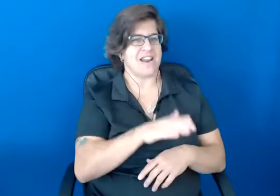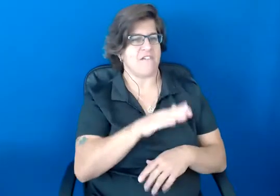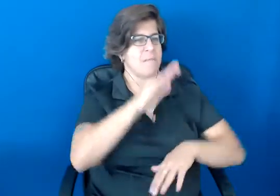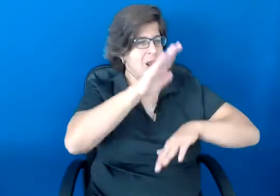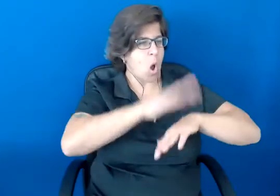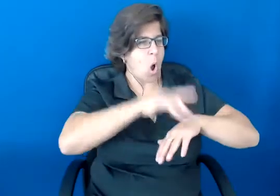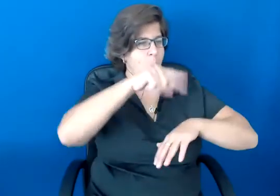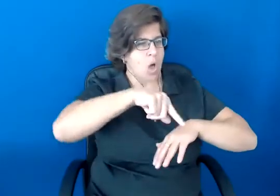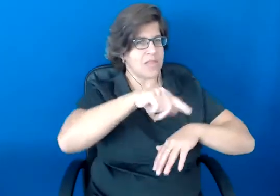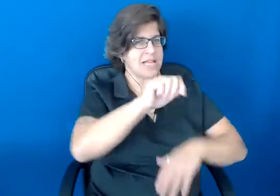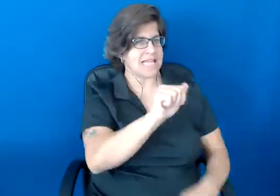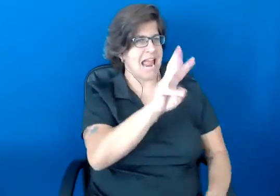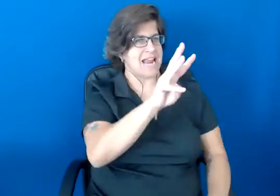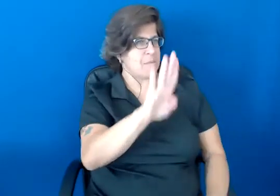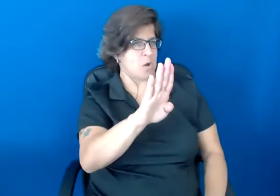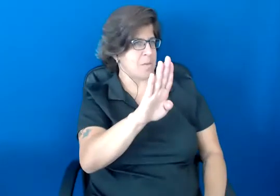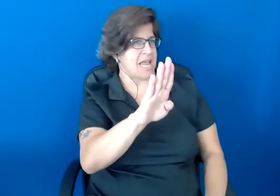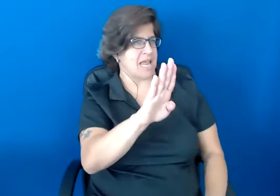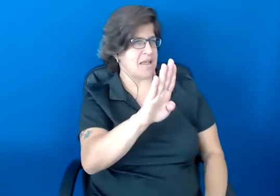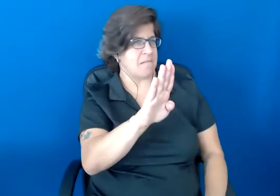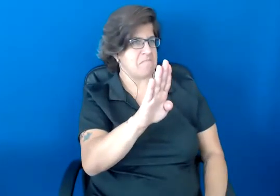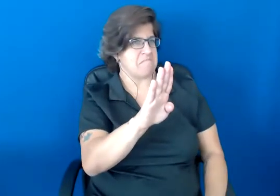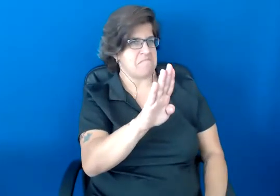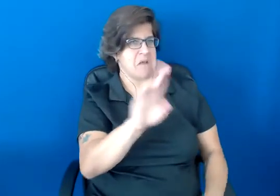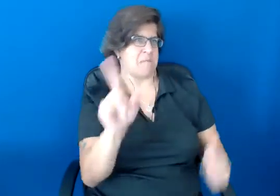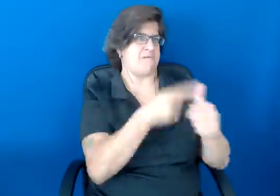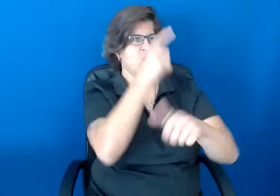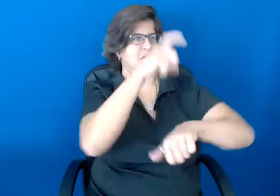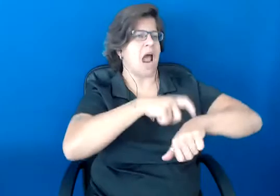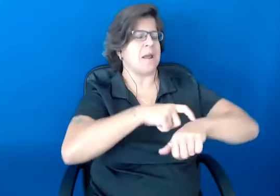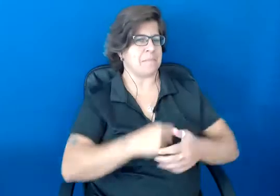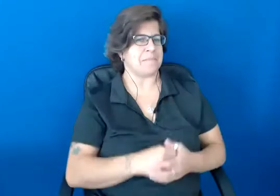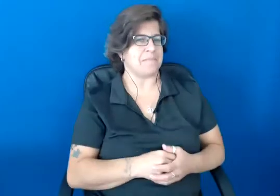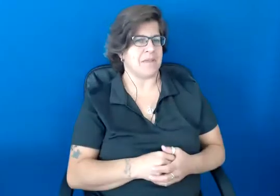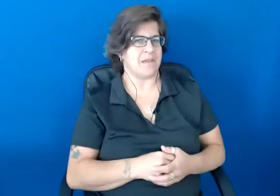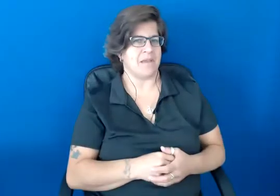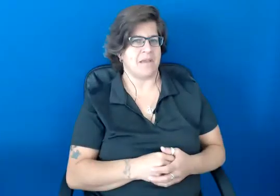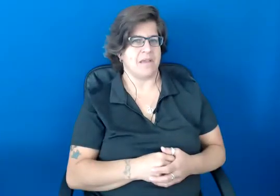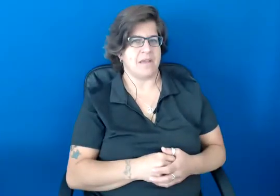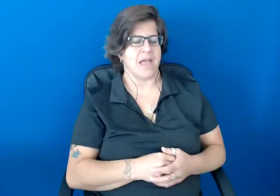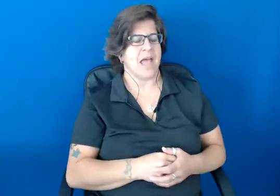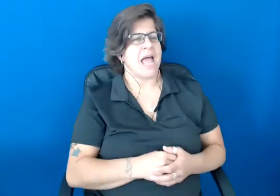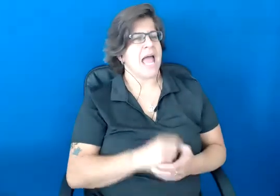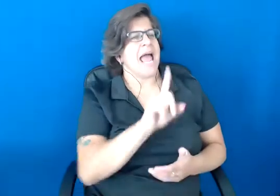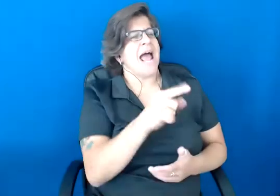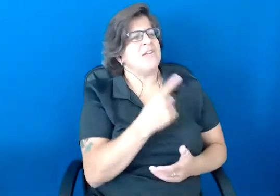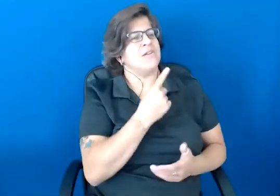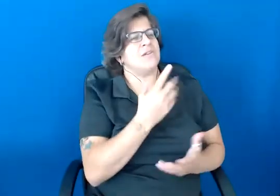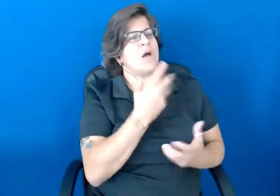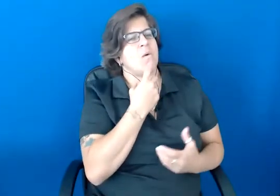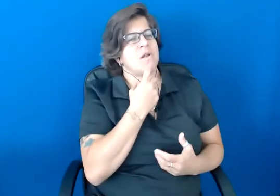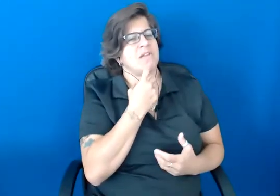been on this AWB workshop before, so this is my first time. And I just want to say